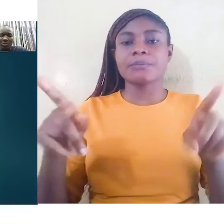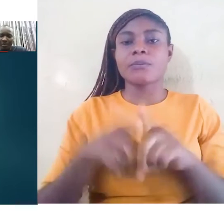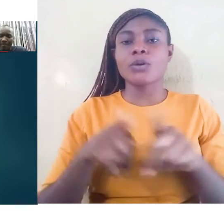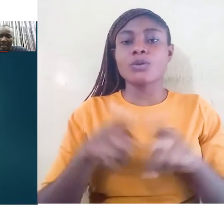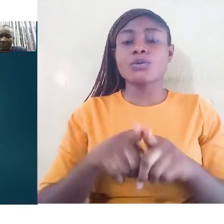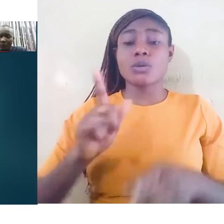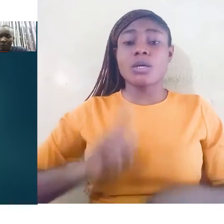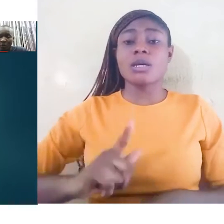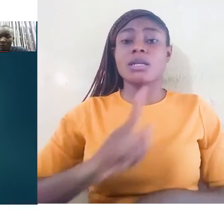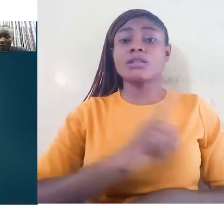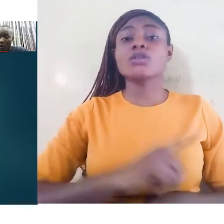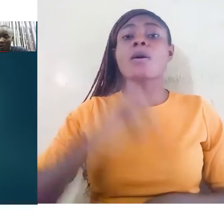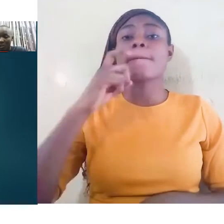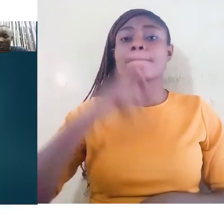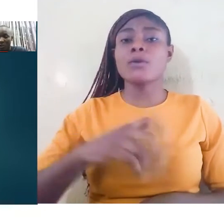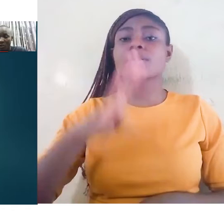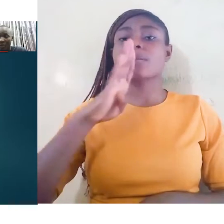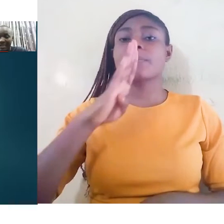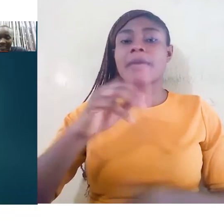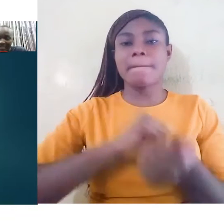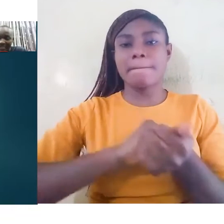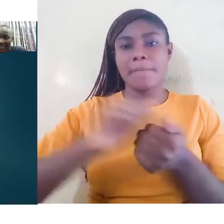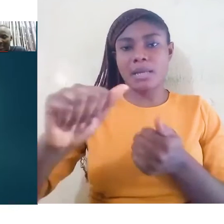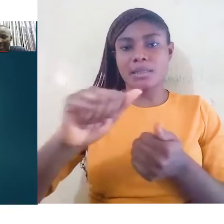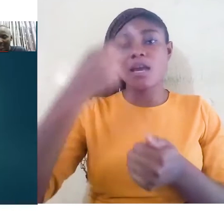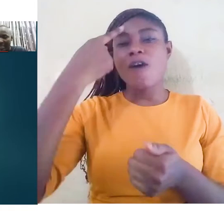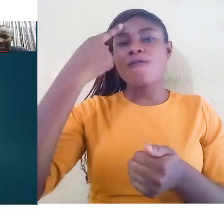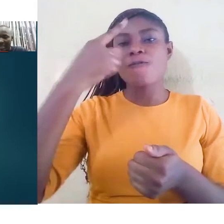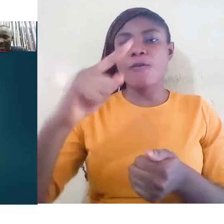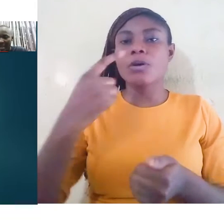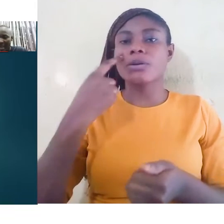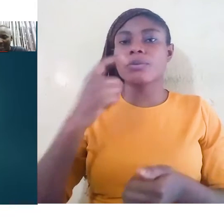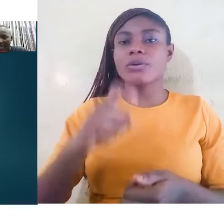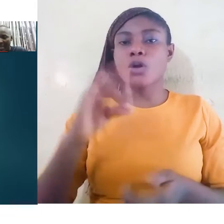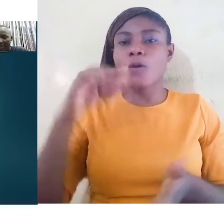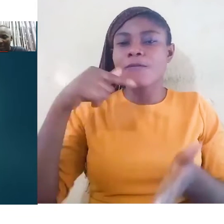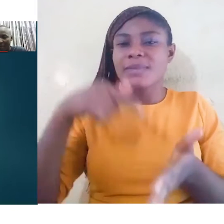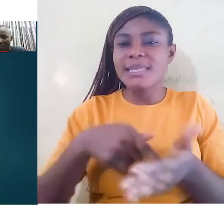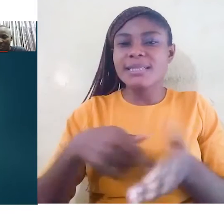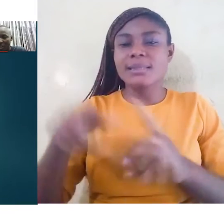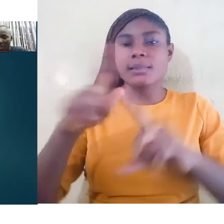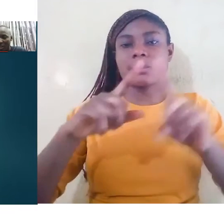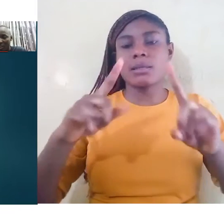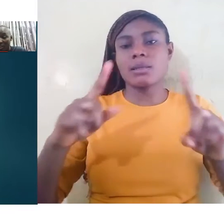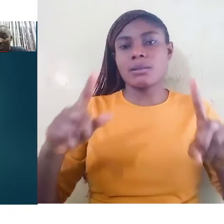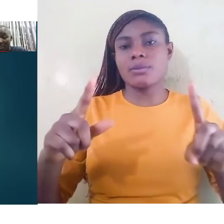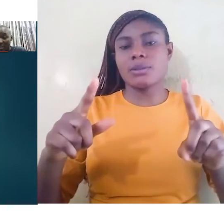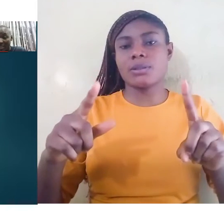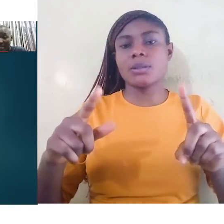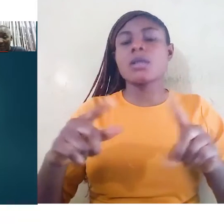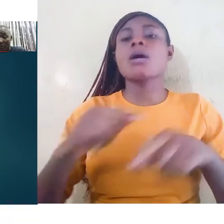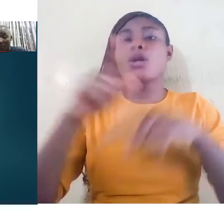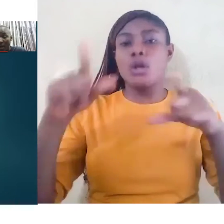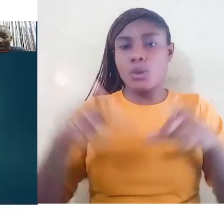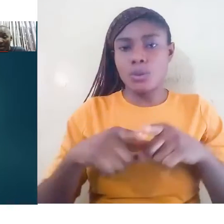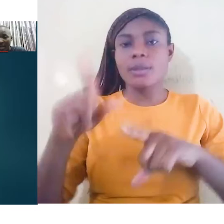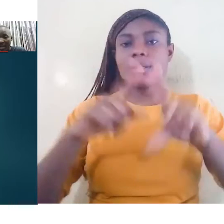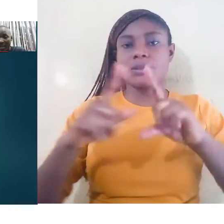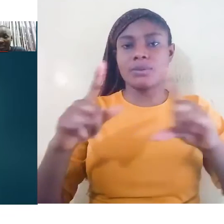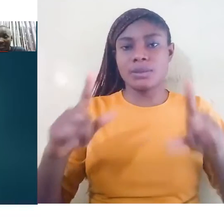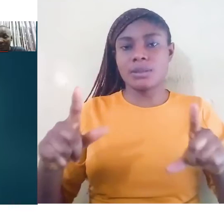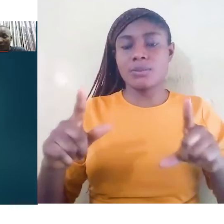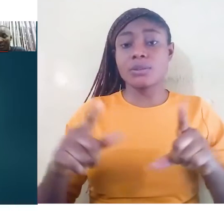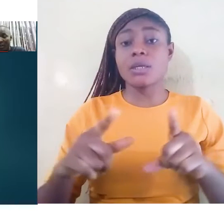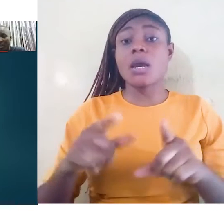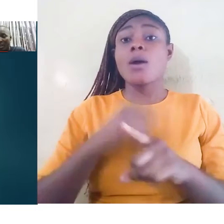legislation must be passed for the recognition of this sign language, indigenous Nigerian sign language, when